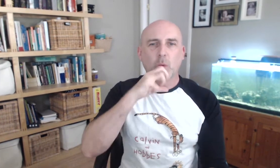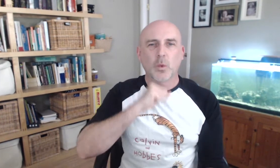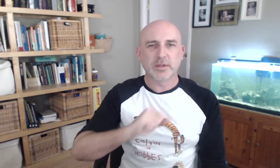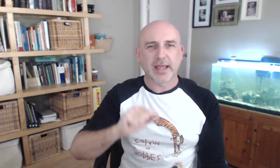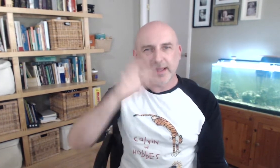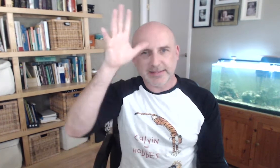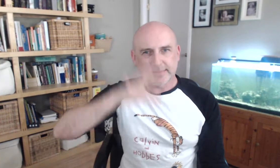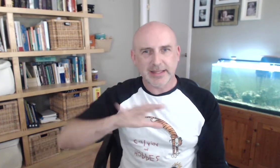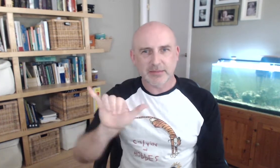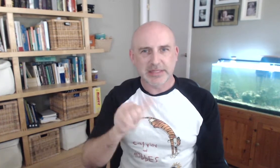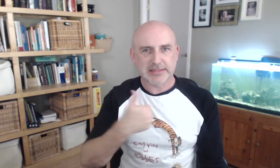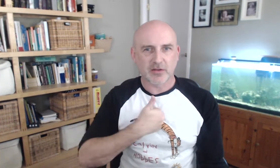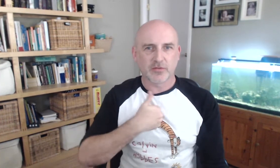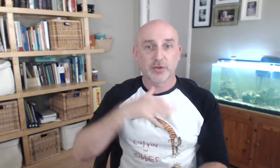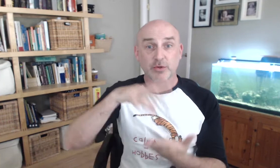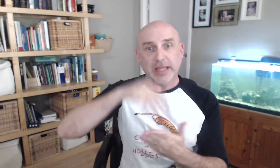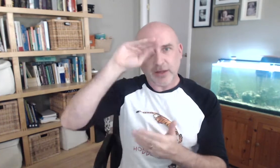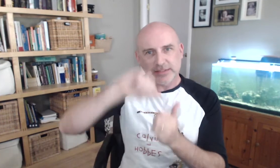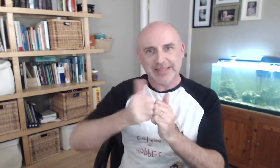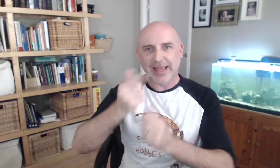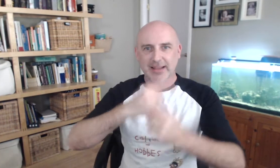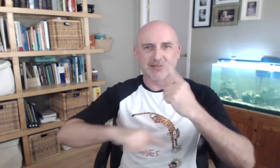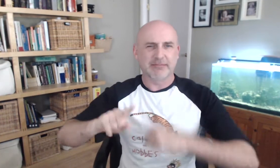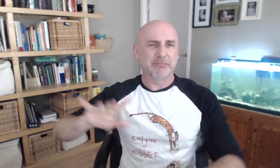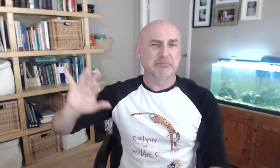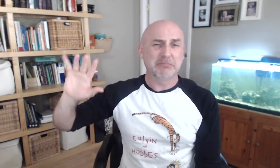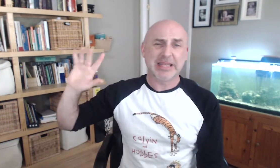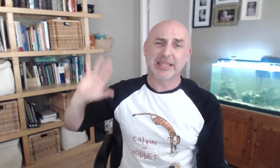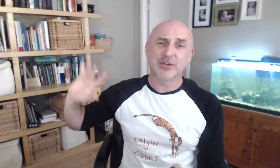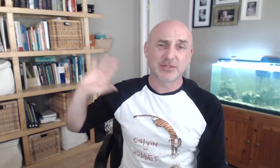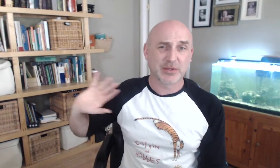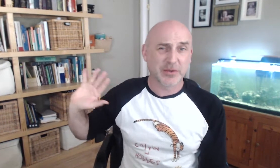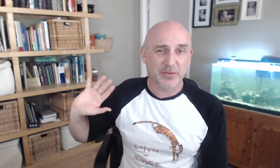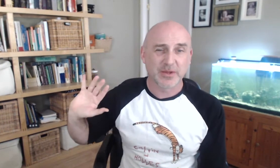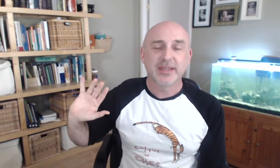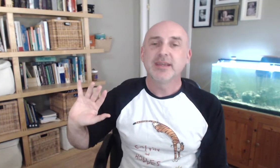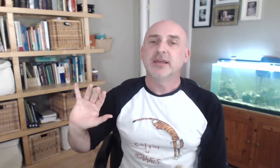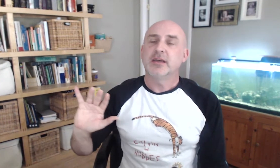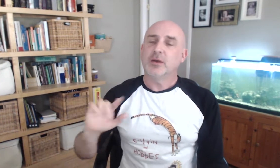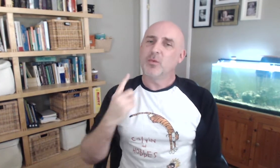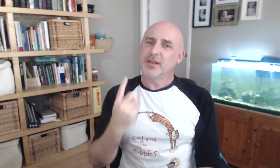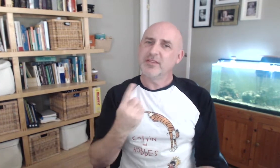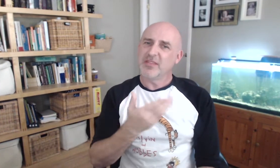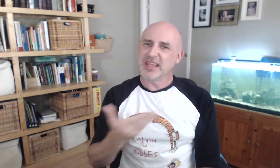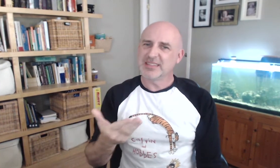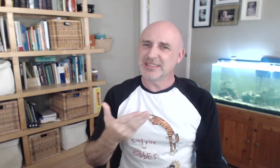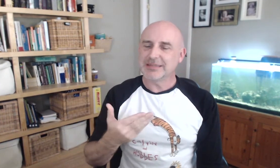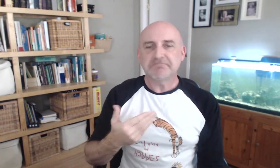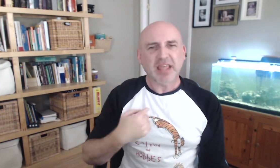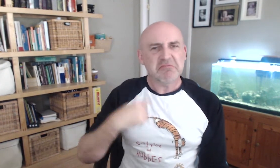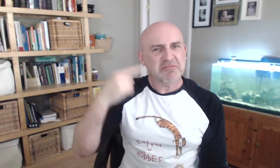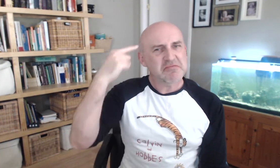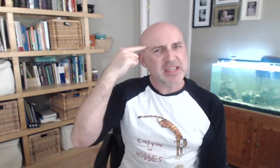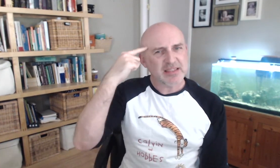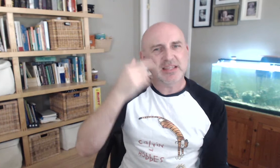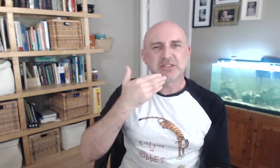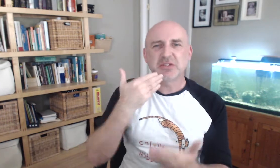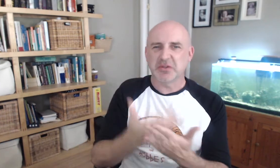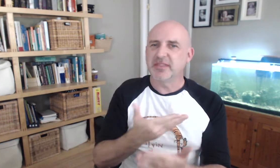old guys like myself learned how to sign many years ago. And one of the things, I think that it's a good